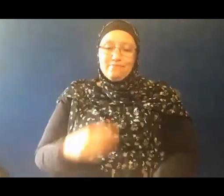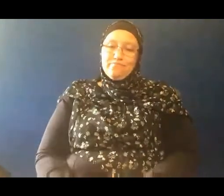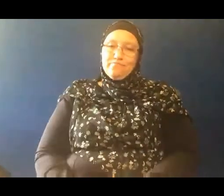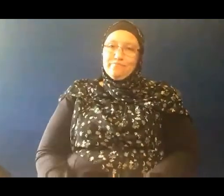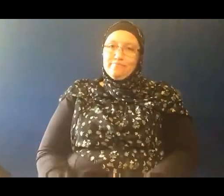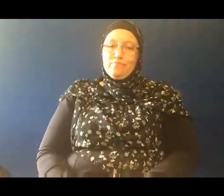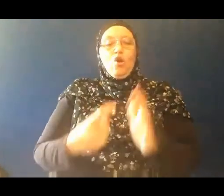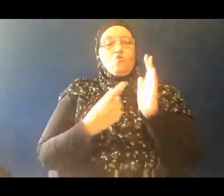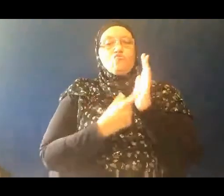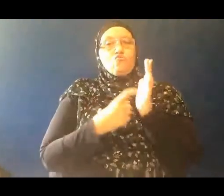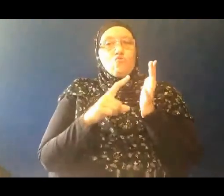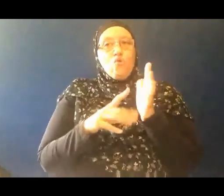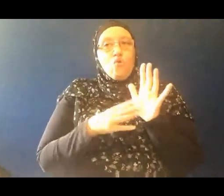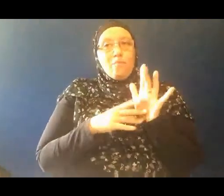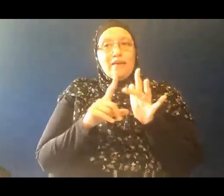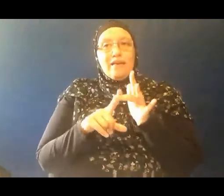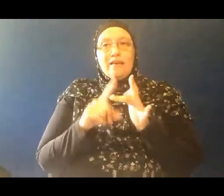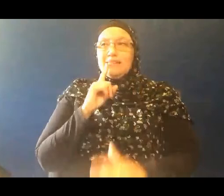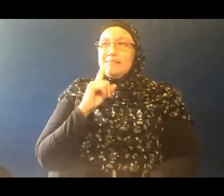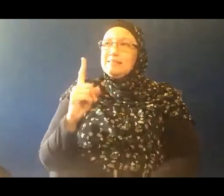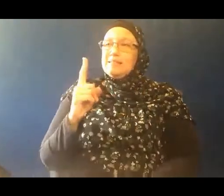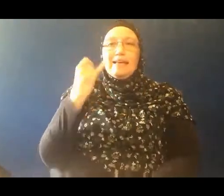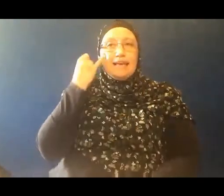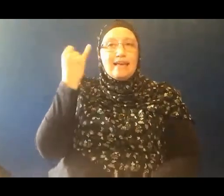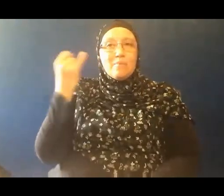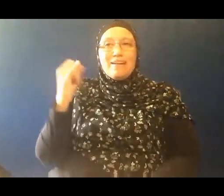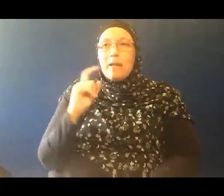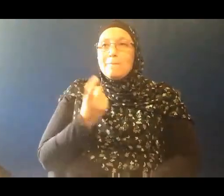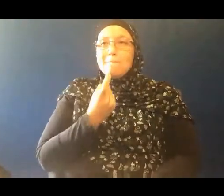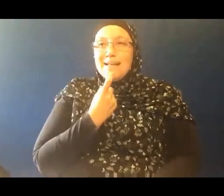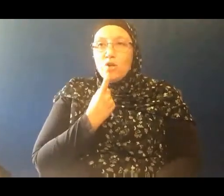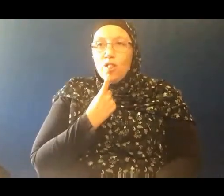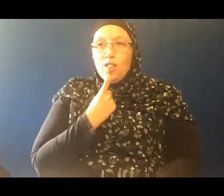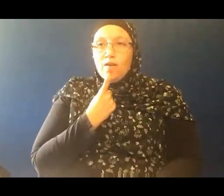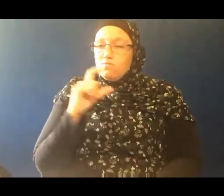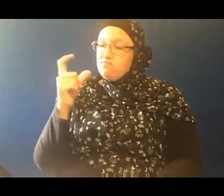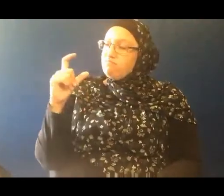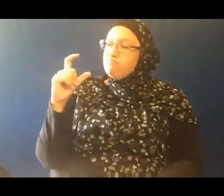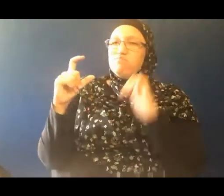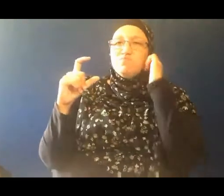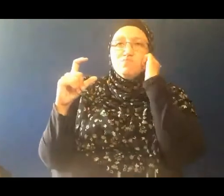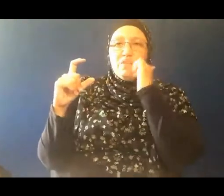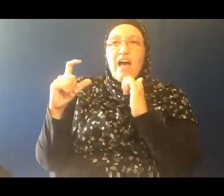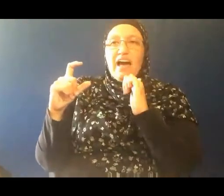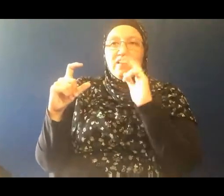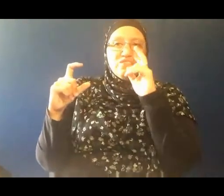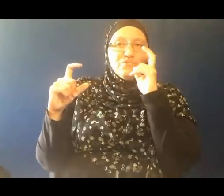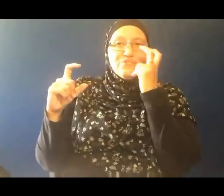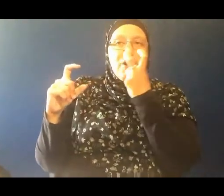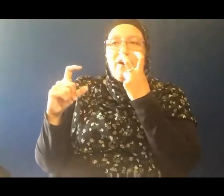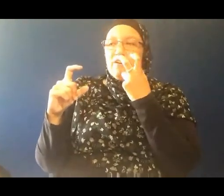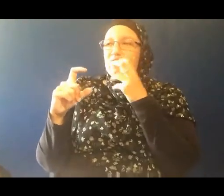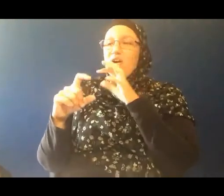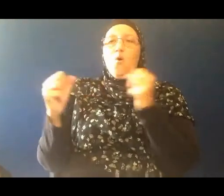of metal is dark, black color, for example, and cold, huh? Now, you bring